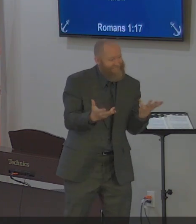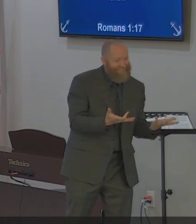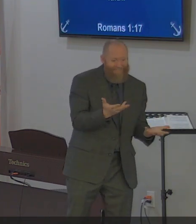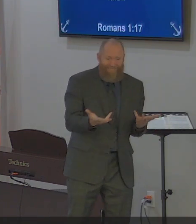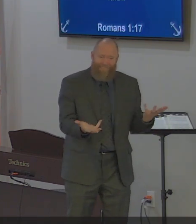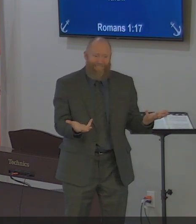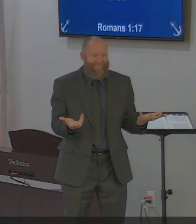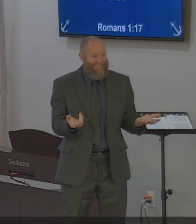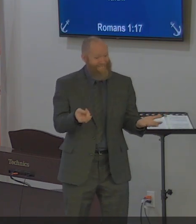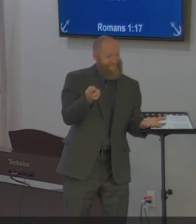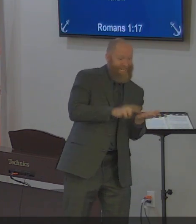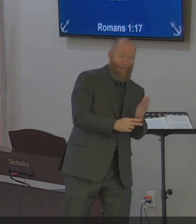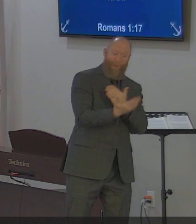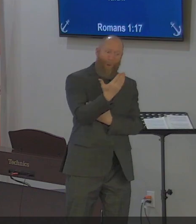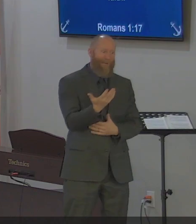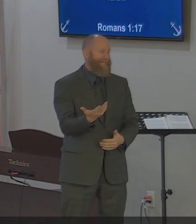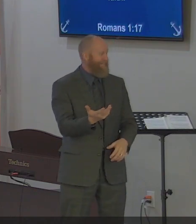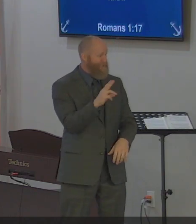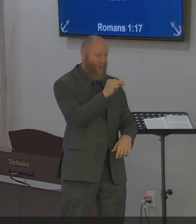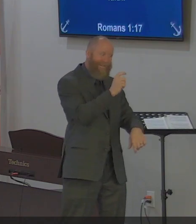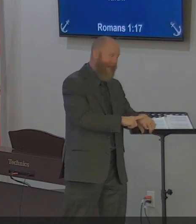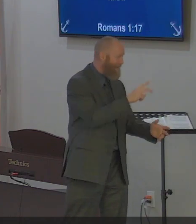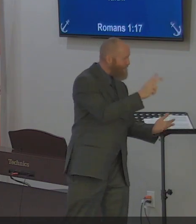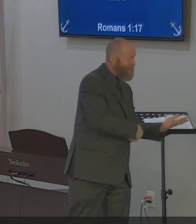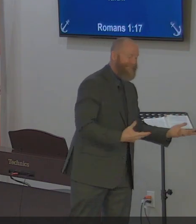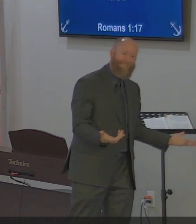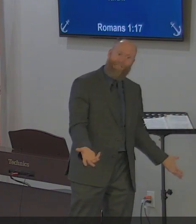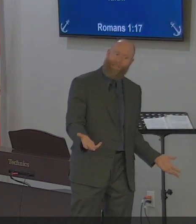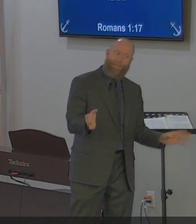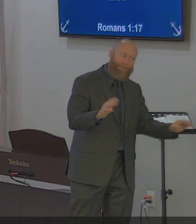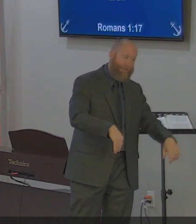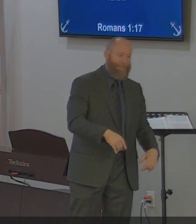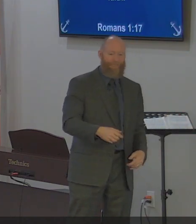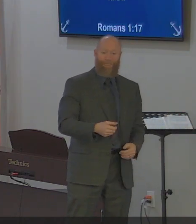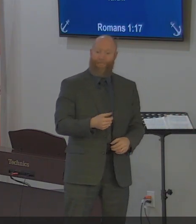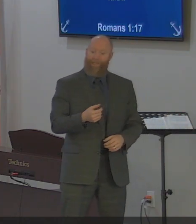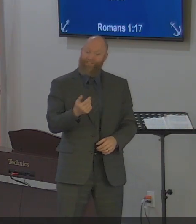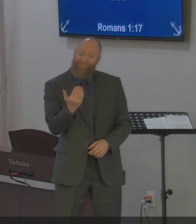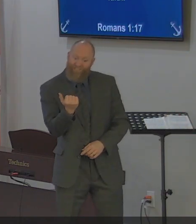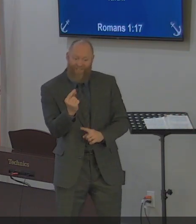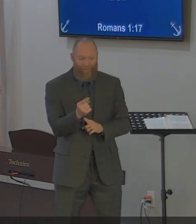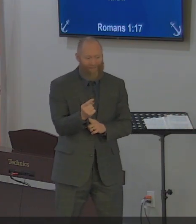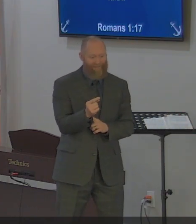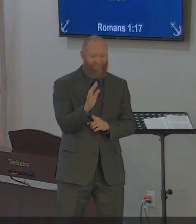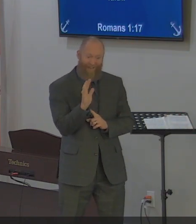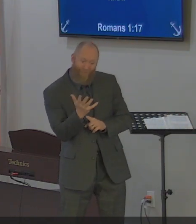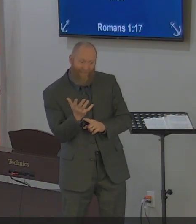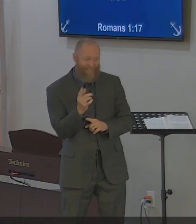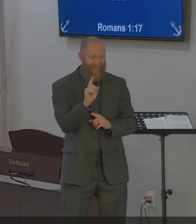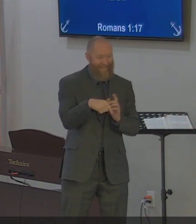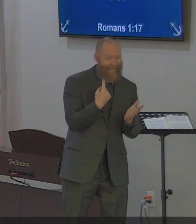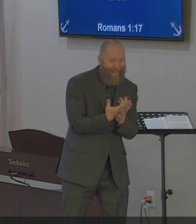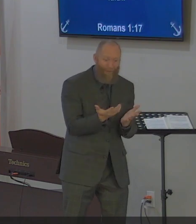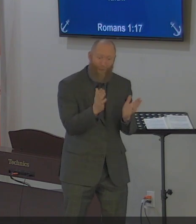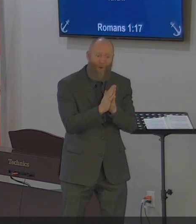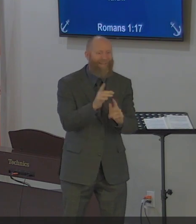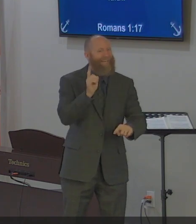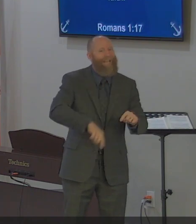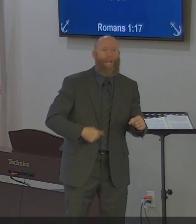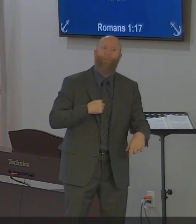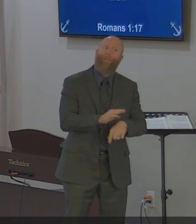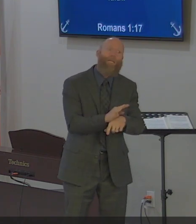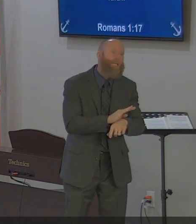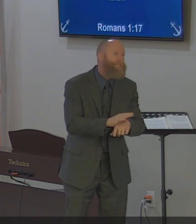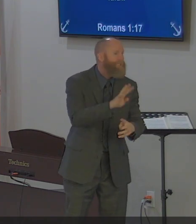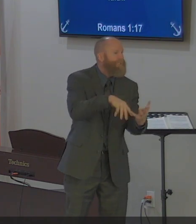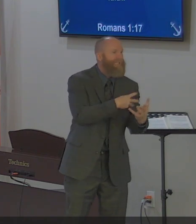up in the morning and read our Bible. We don't have time to spend an hour or 15 minutes even or 5 minutes even in prayer sometimes